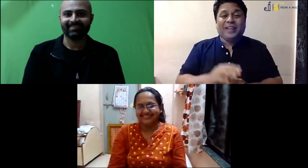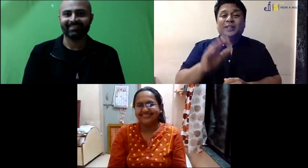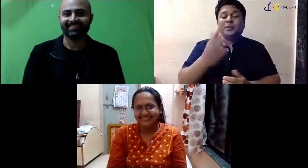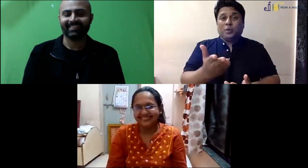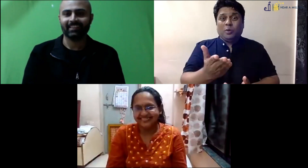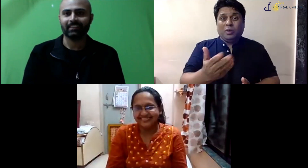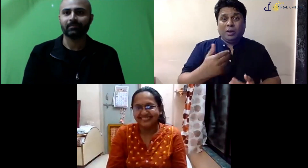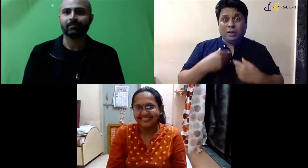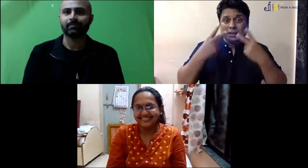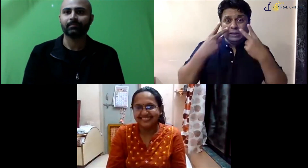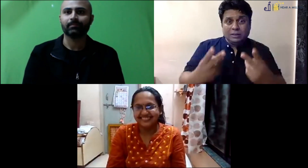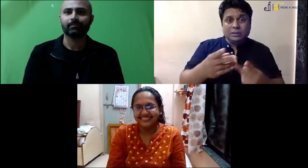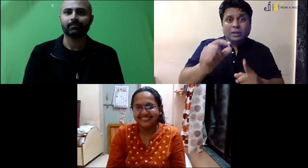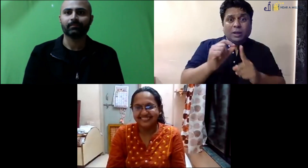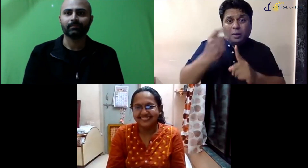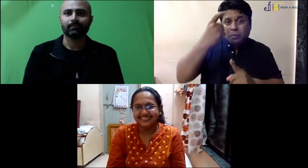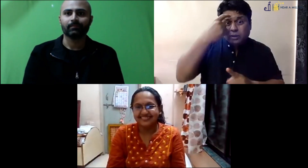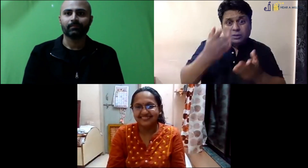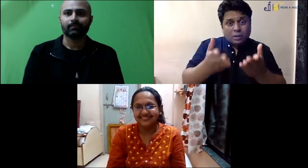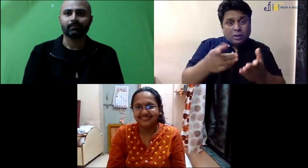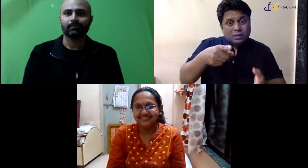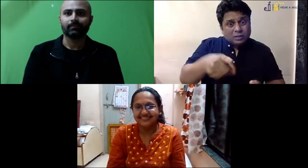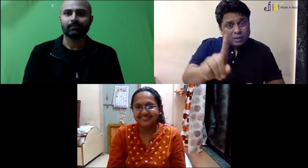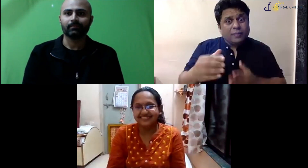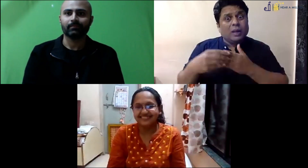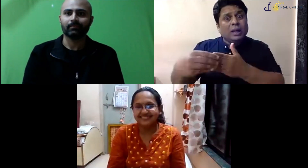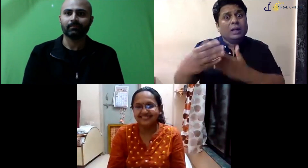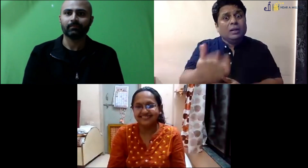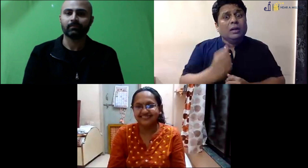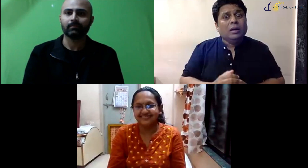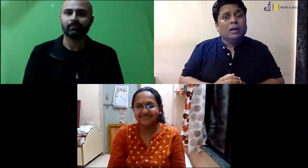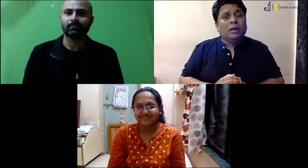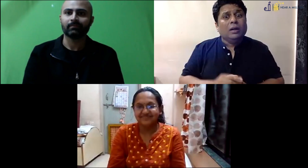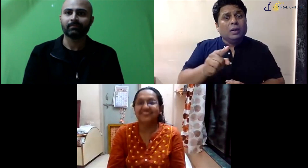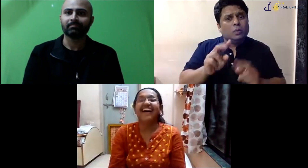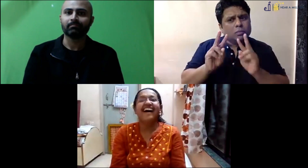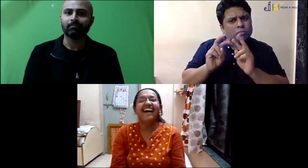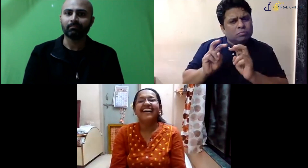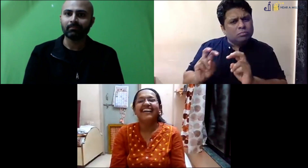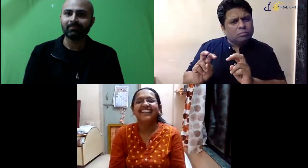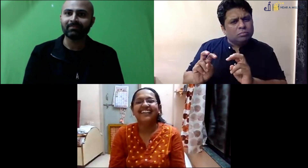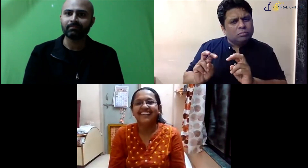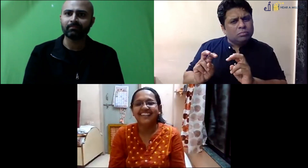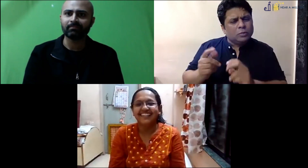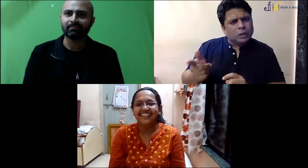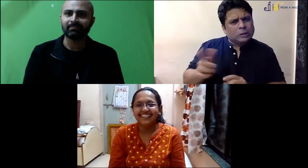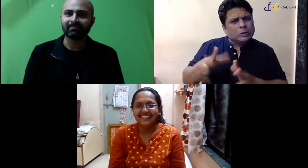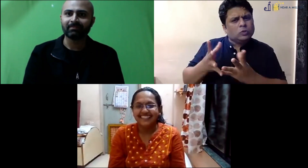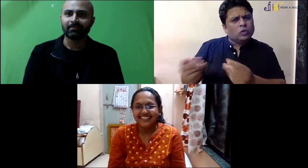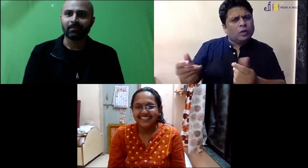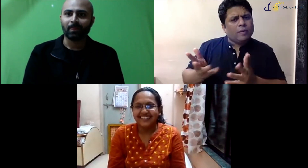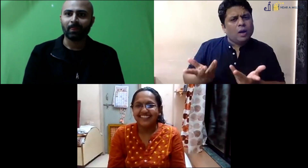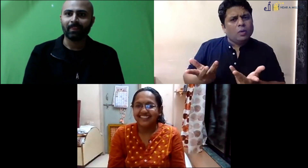Okay. So I can see Prajakta, you are self leading this,